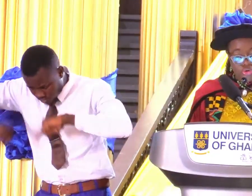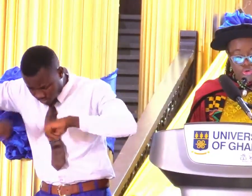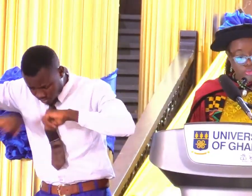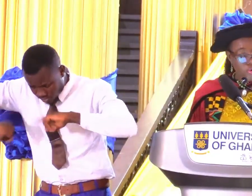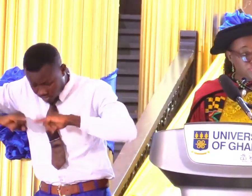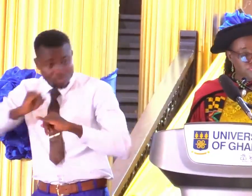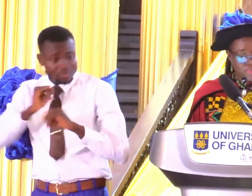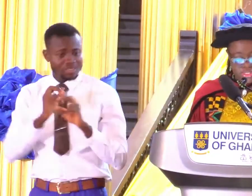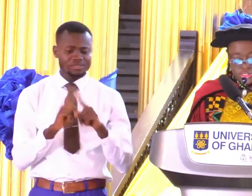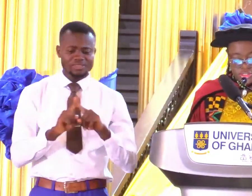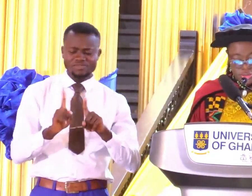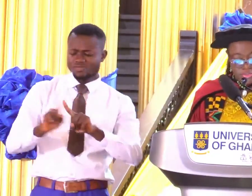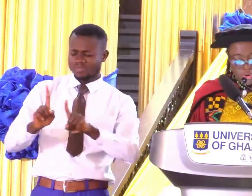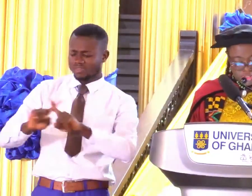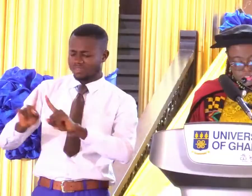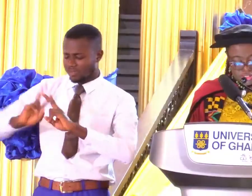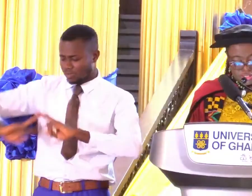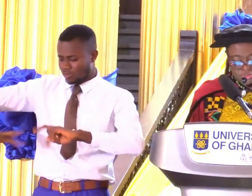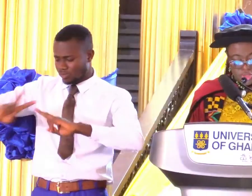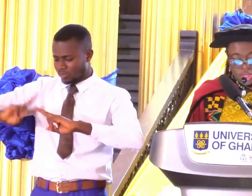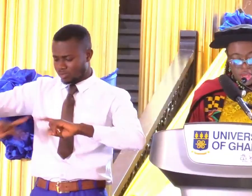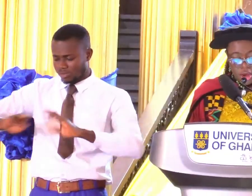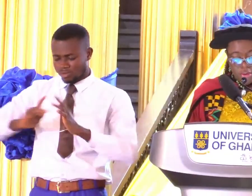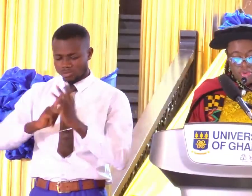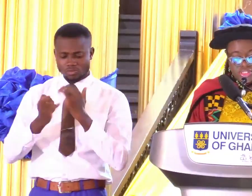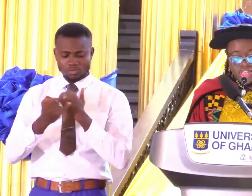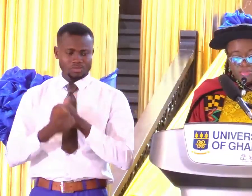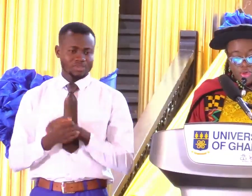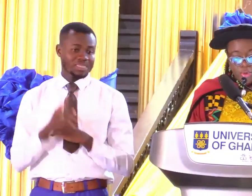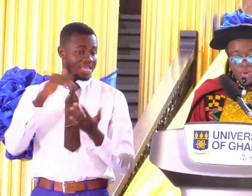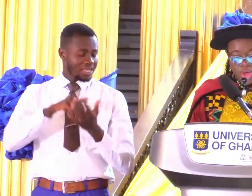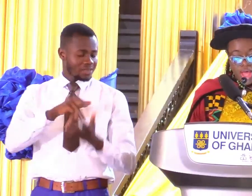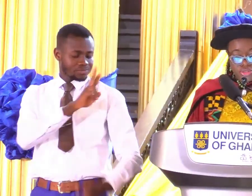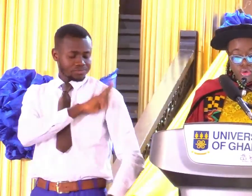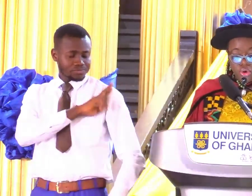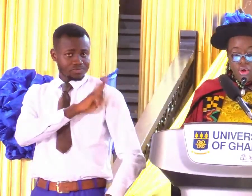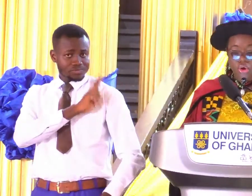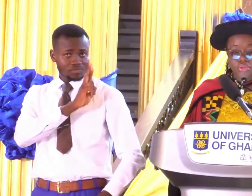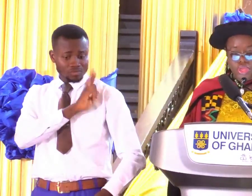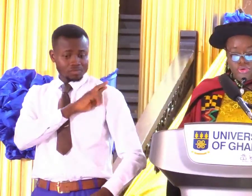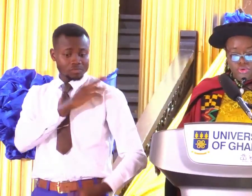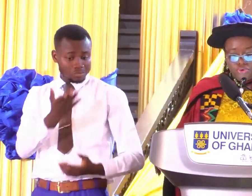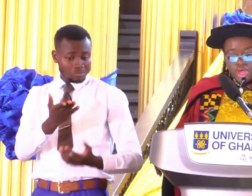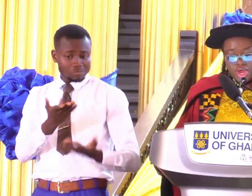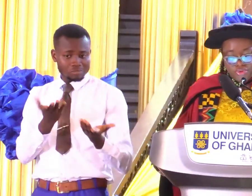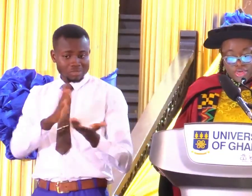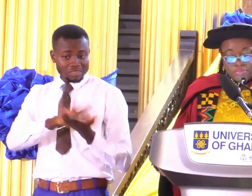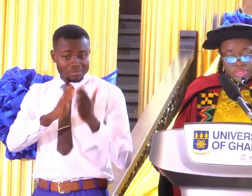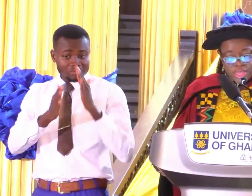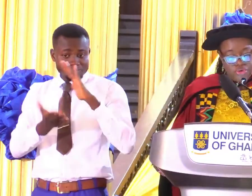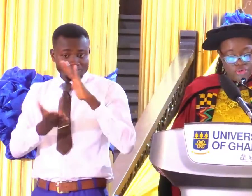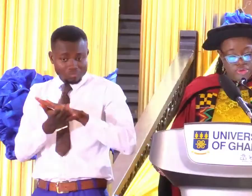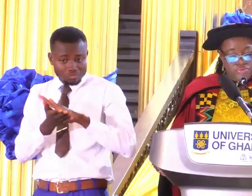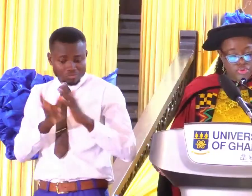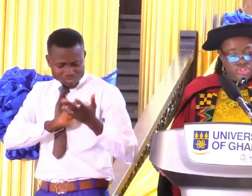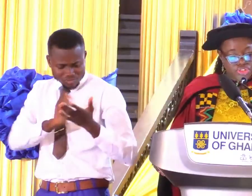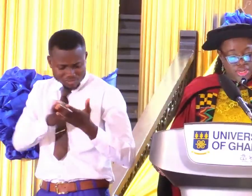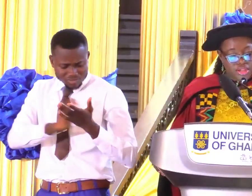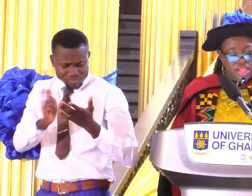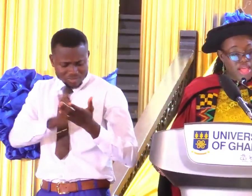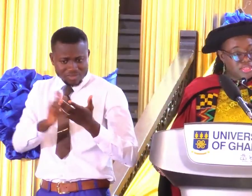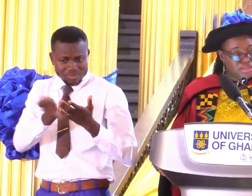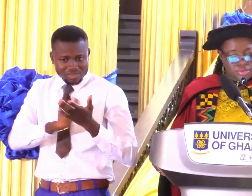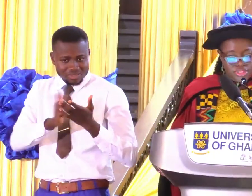on numerous research projects. Professor Appiah-Opong has co-authored over 100 peer-reviewed